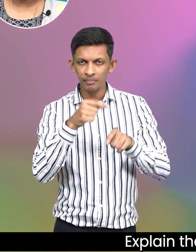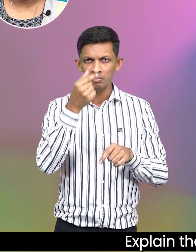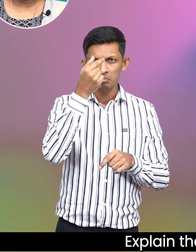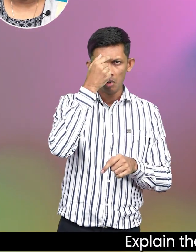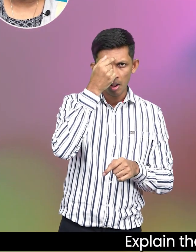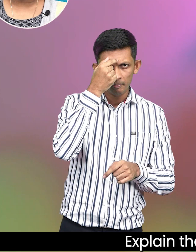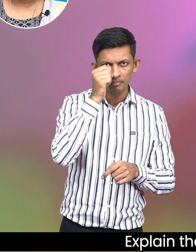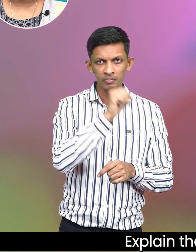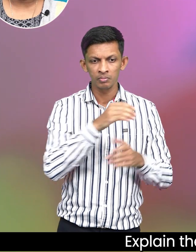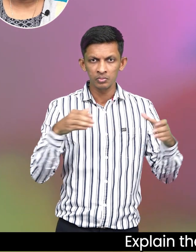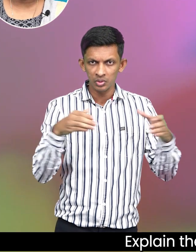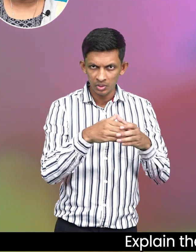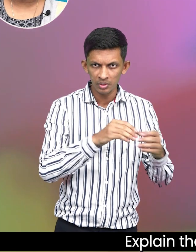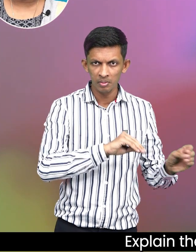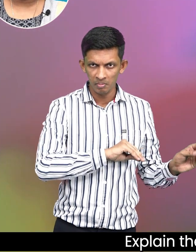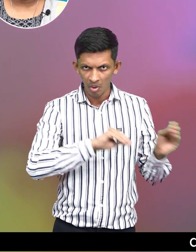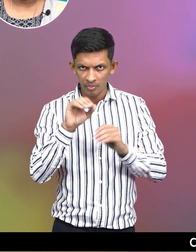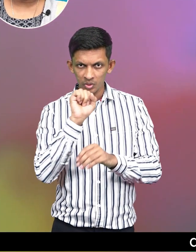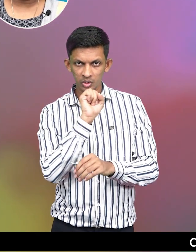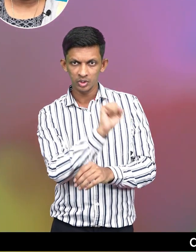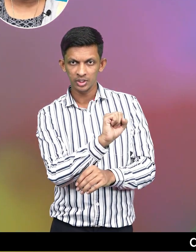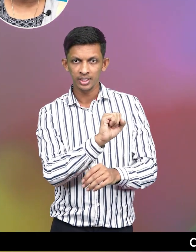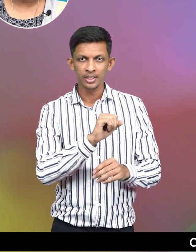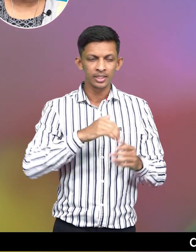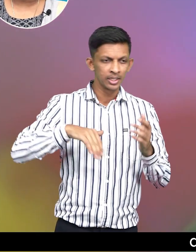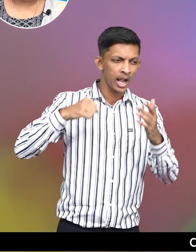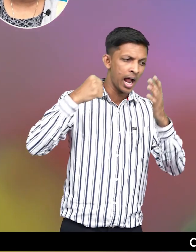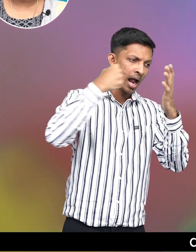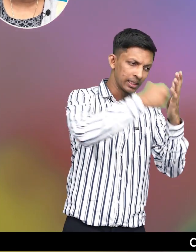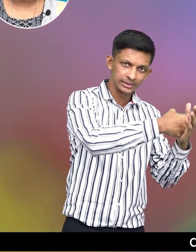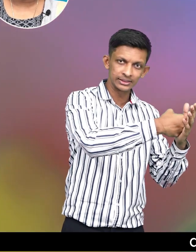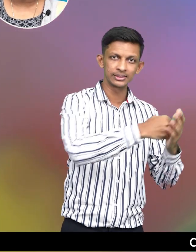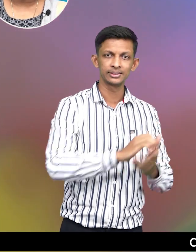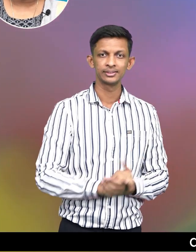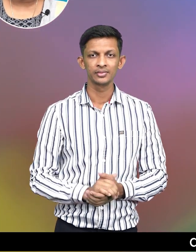explain the problems of the migrants at their destination,